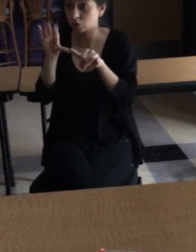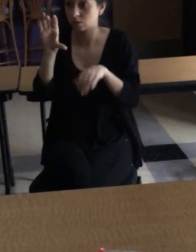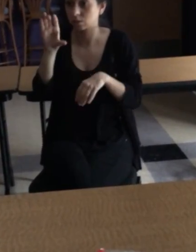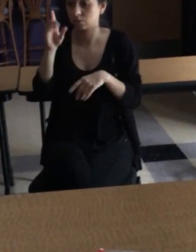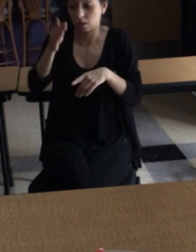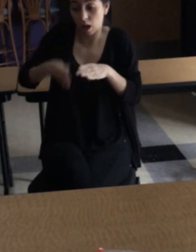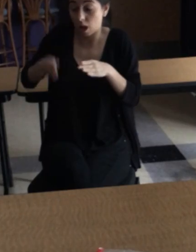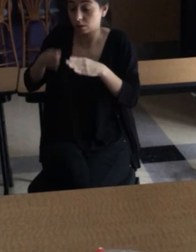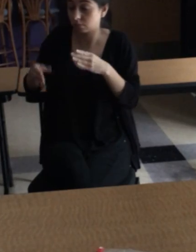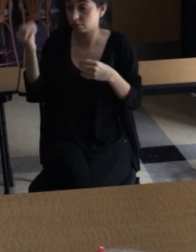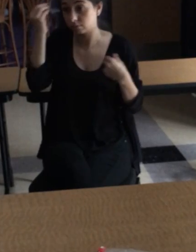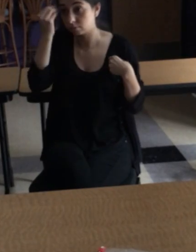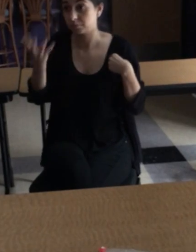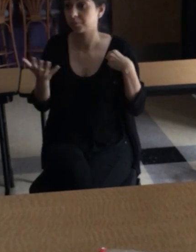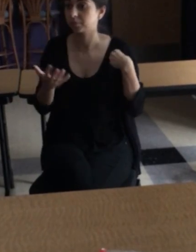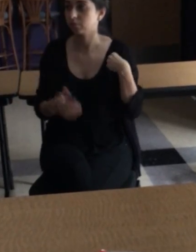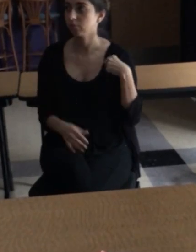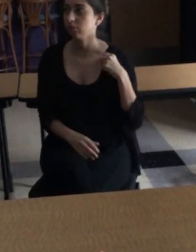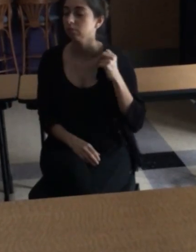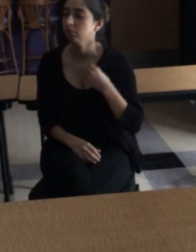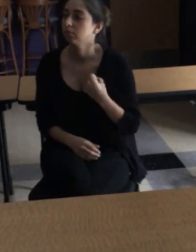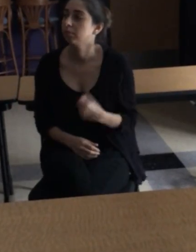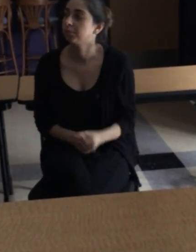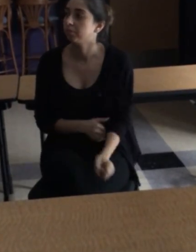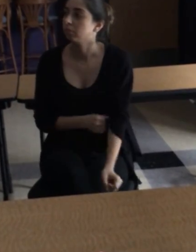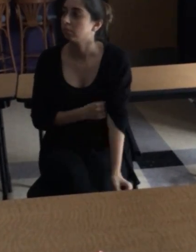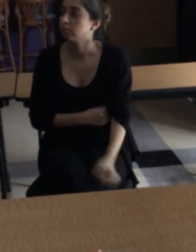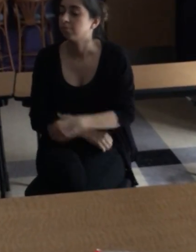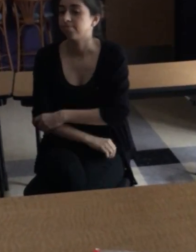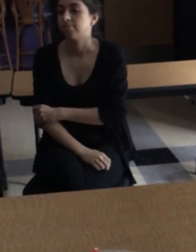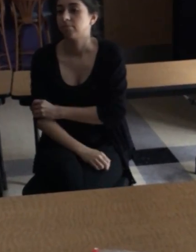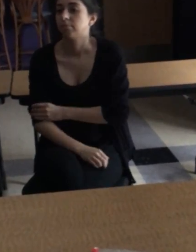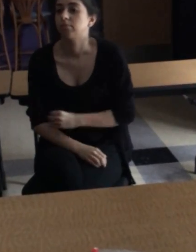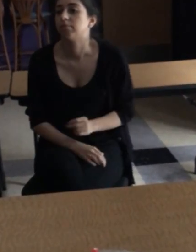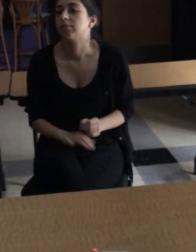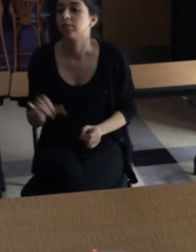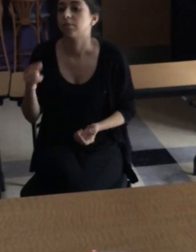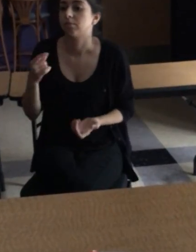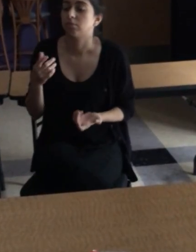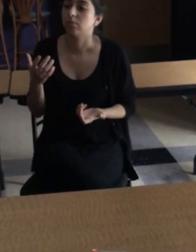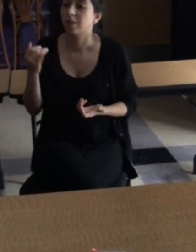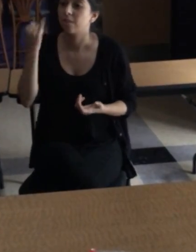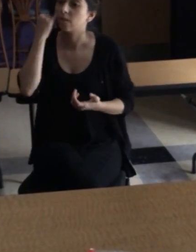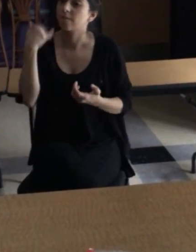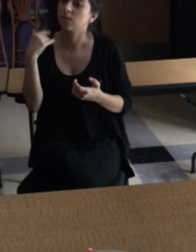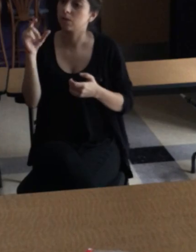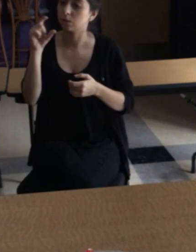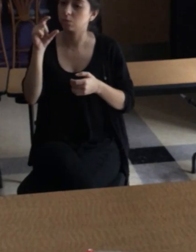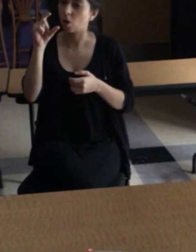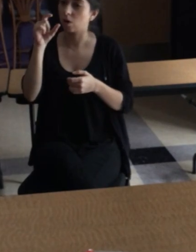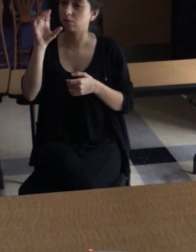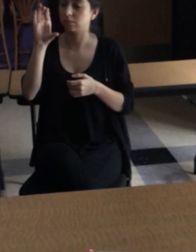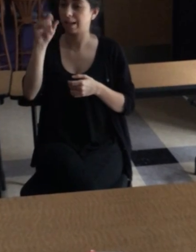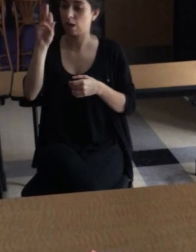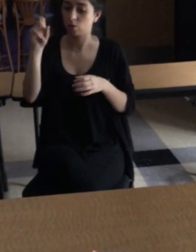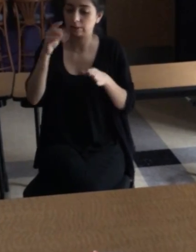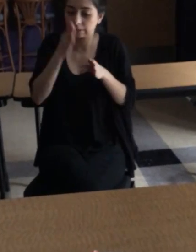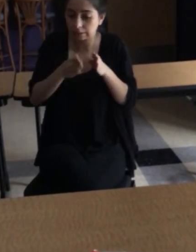have on a let's say a small dice of carrot, you have some that are this big and some